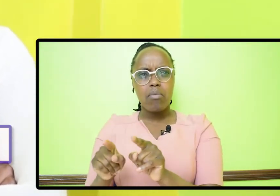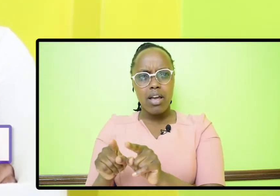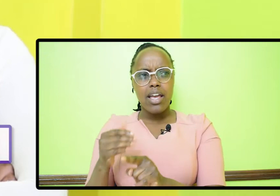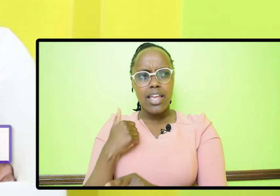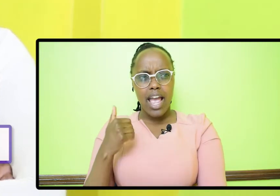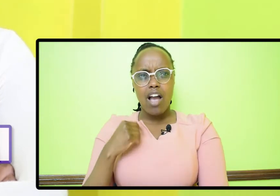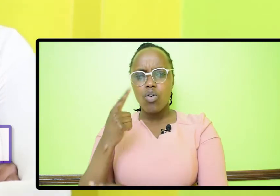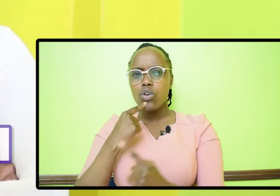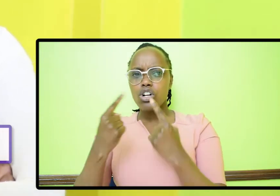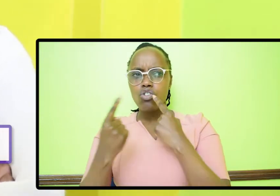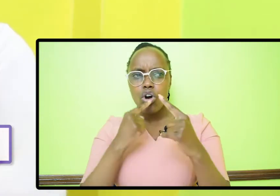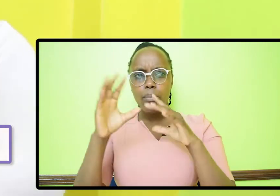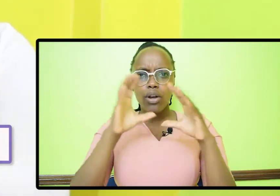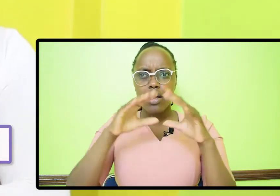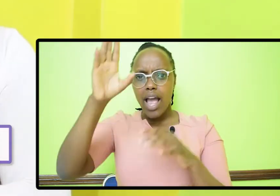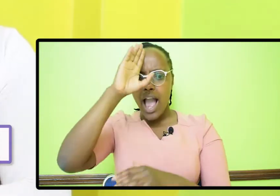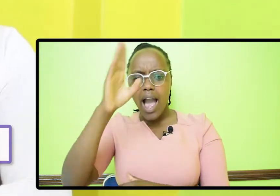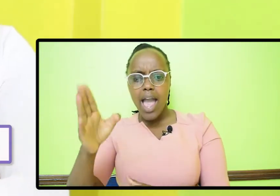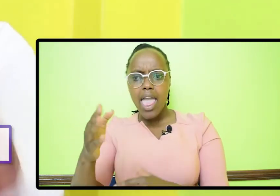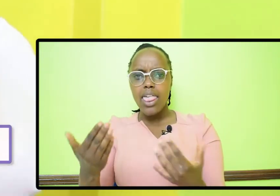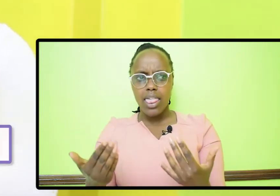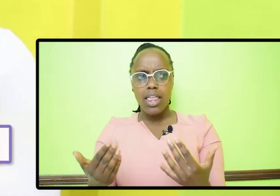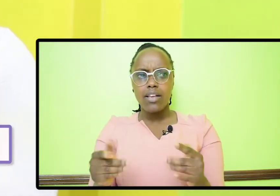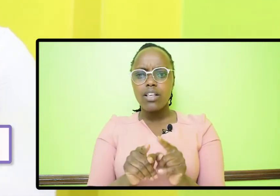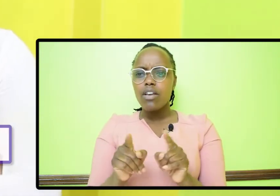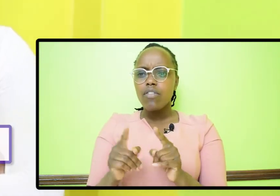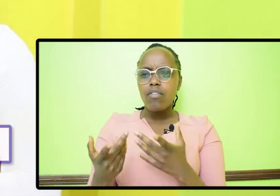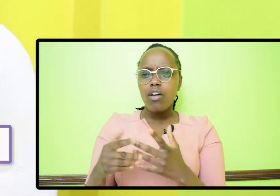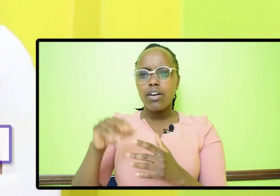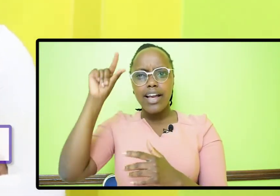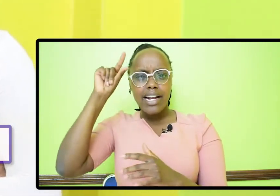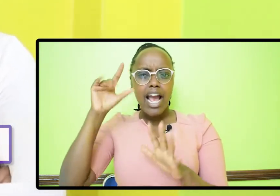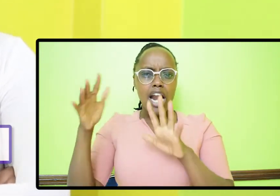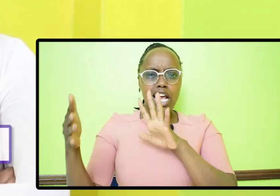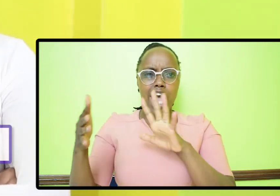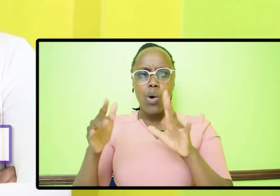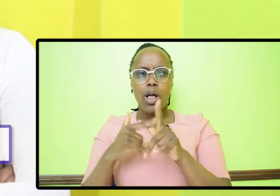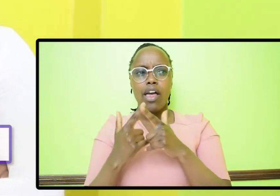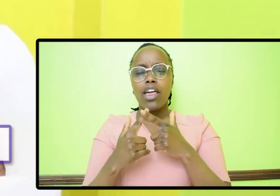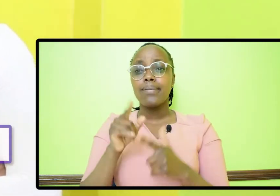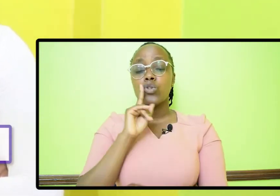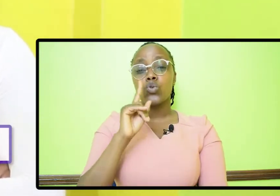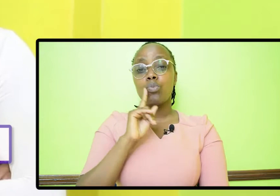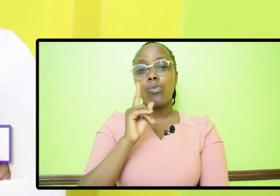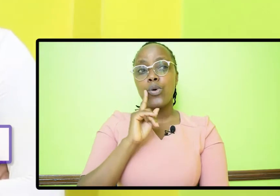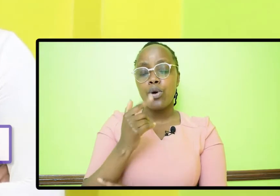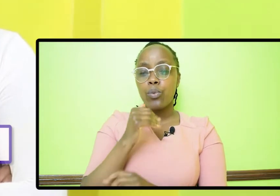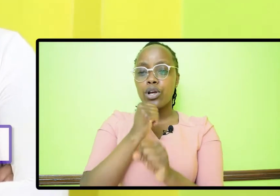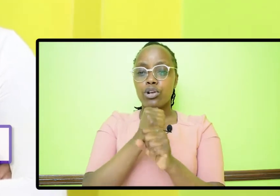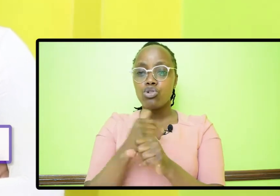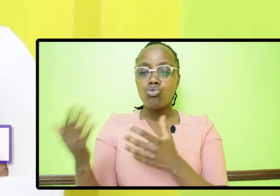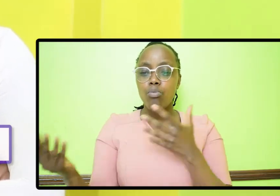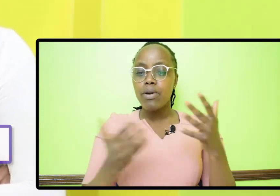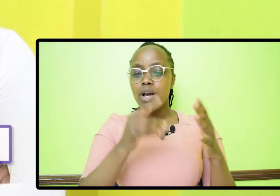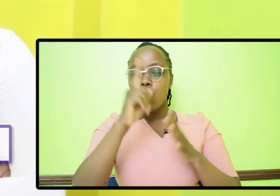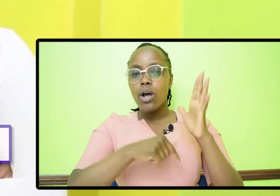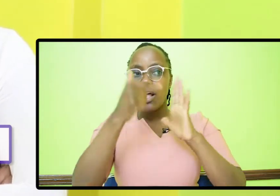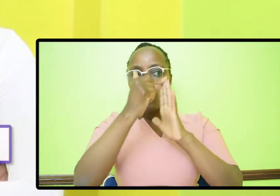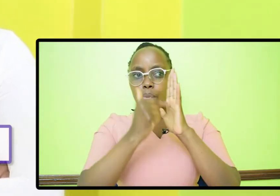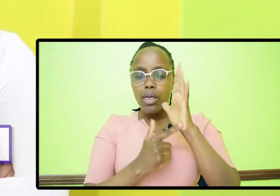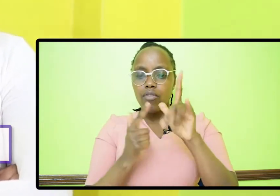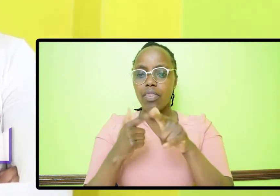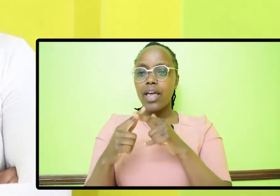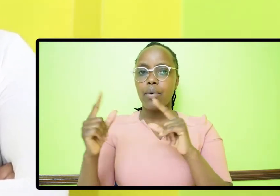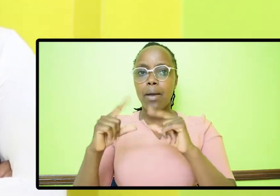alikuwa amelala tu hapo, so tulikuwa tunaongea naye like, hi, how is she doing? She's doing well. And then kesho, you guys bring this and this. We're like,